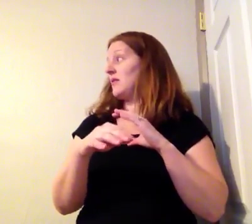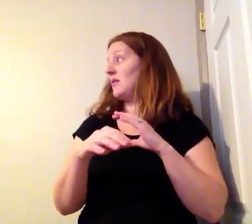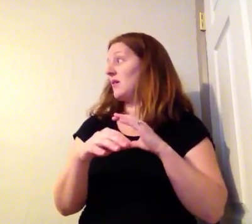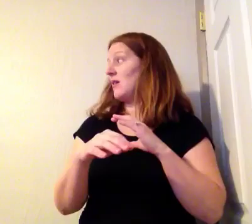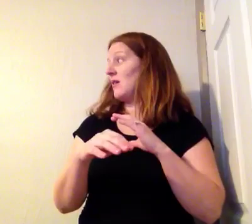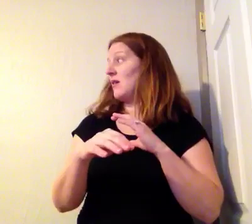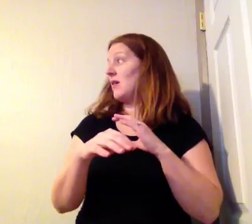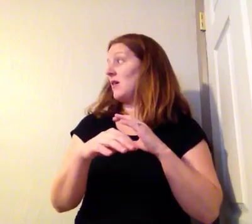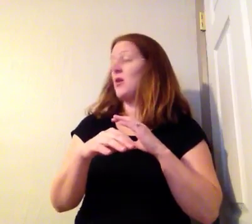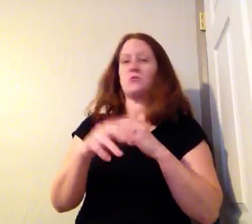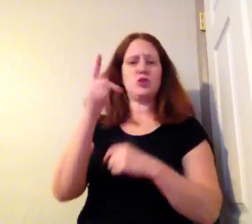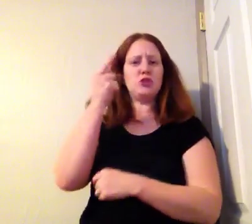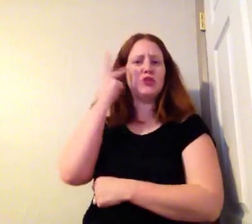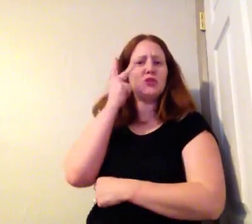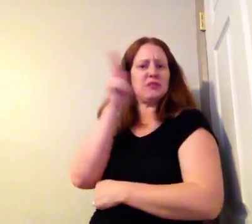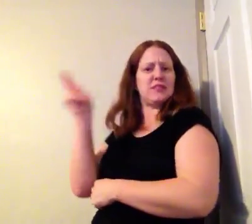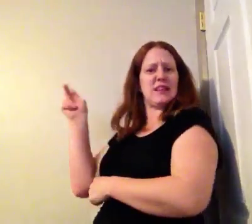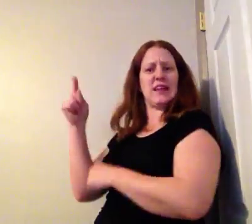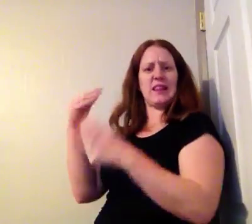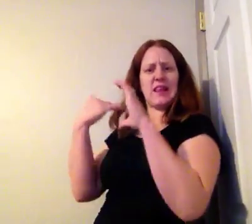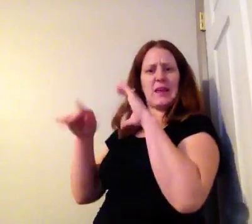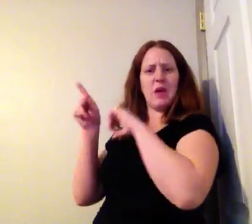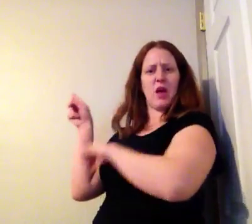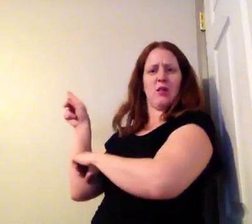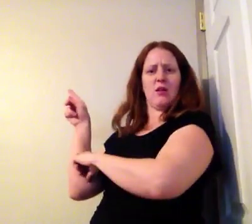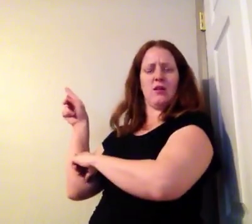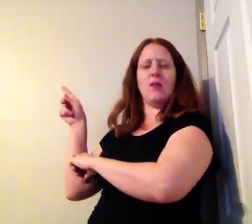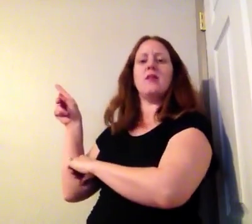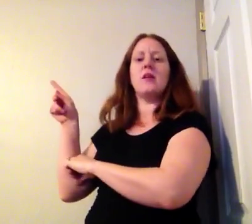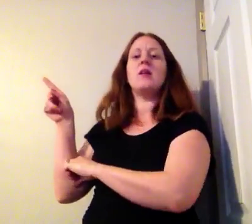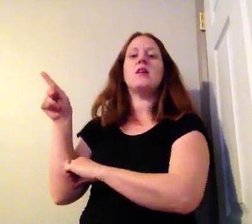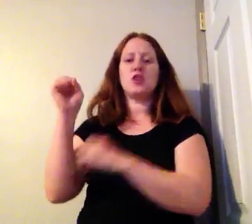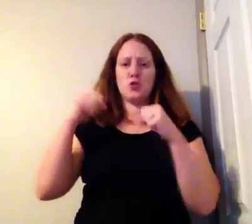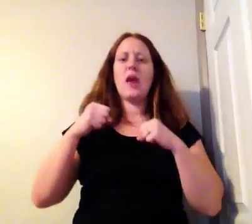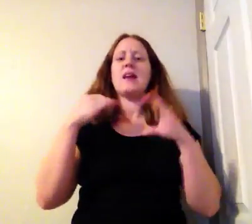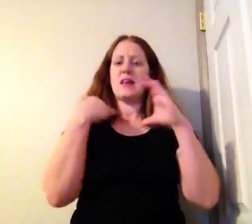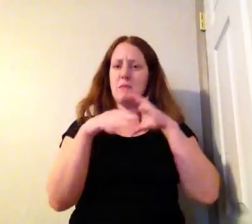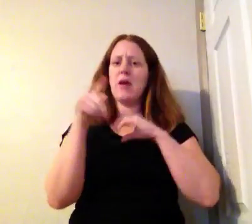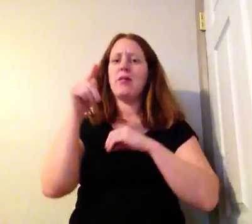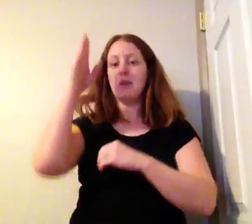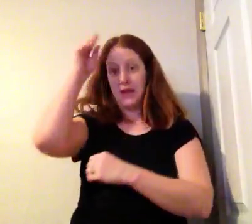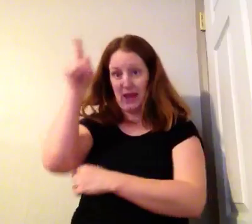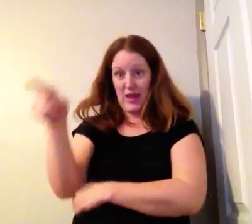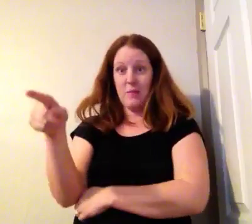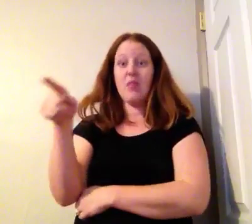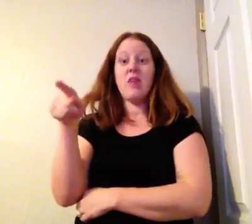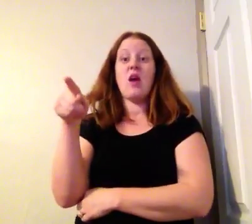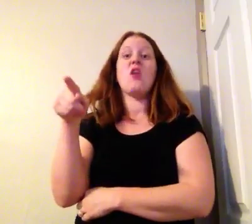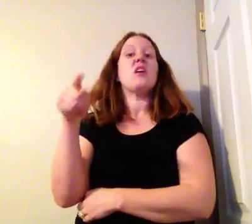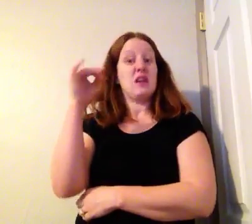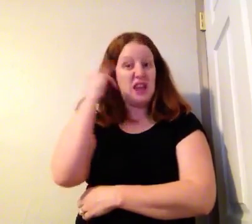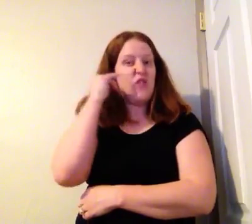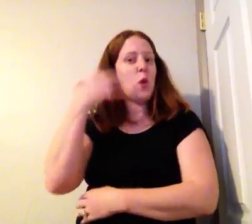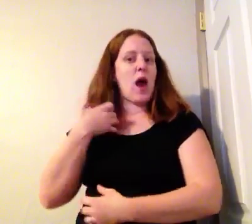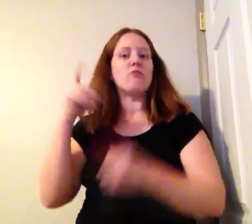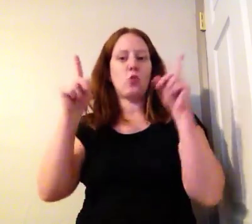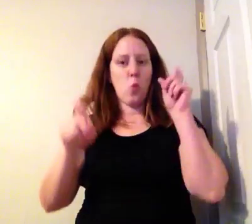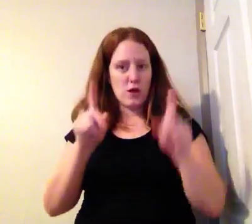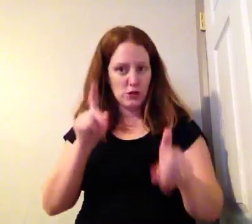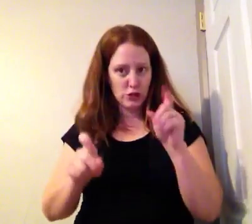chem1a.sp10@gmail.com, and he will try to answer you as fast as he can. There will be lots of questions at the beginning, but let's see.